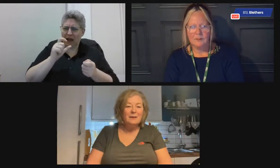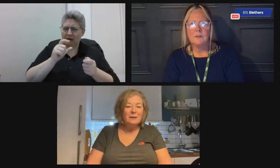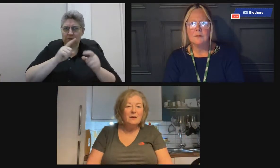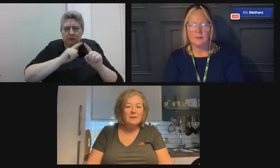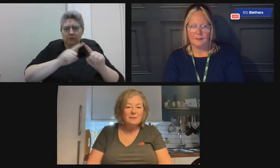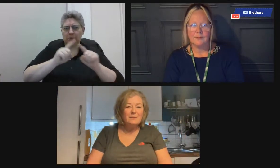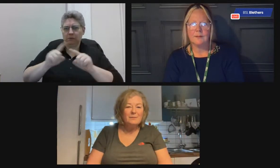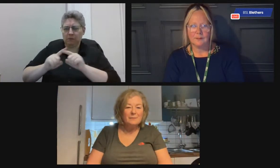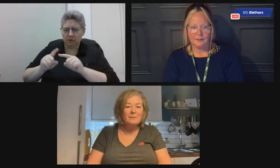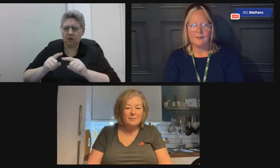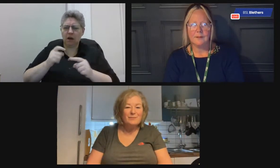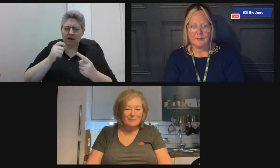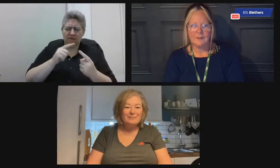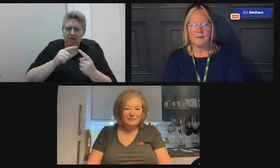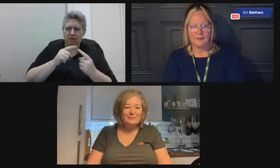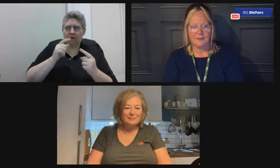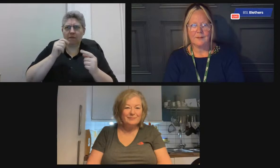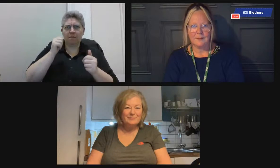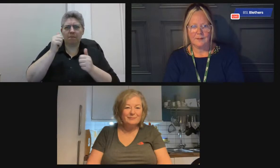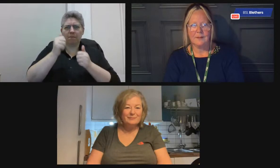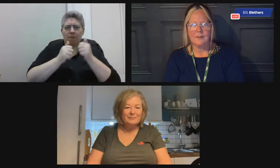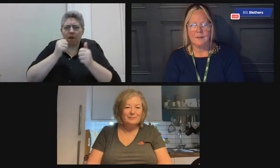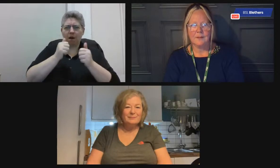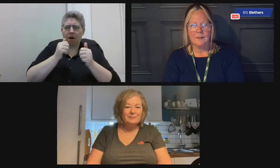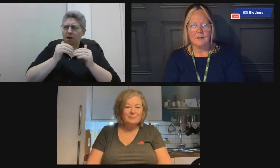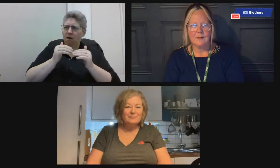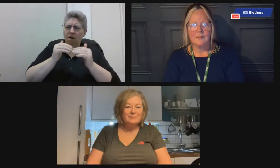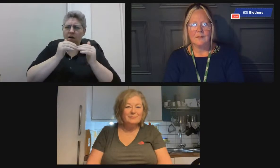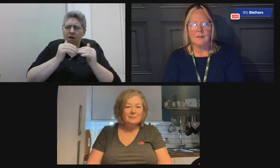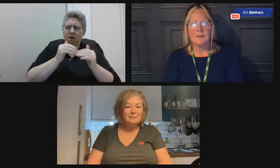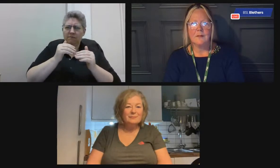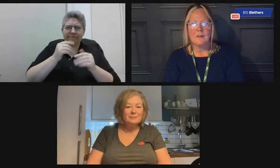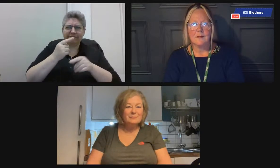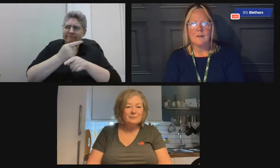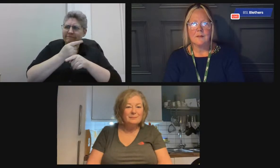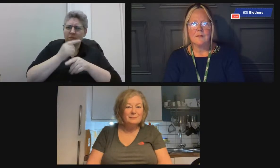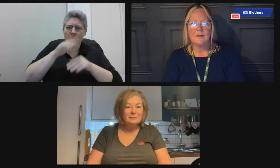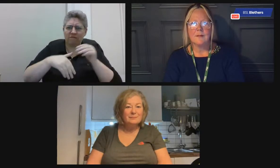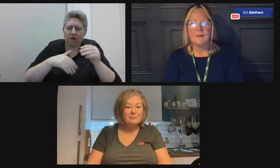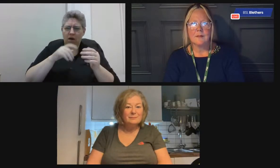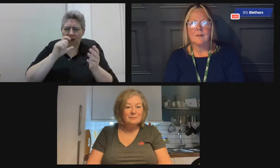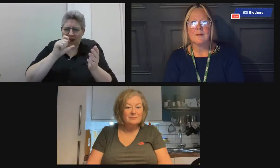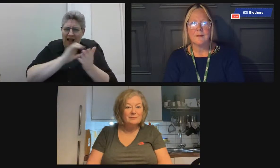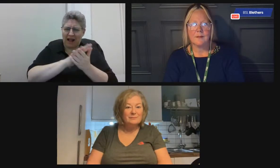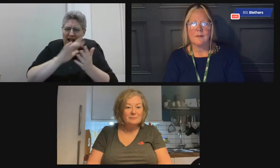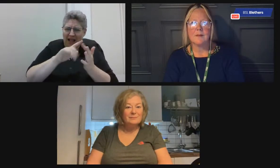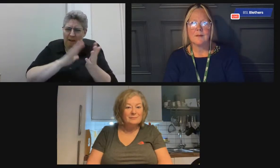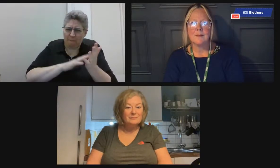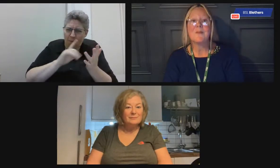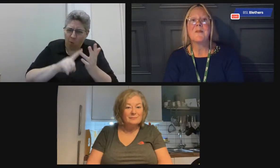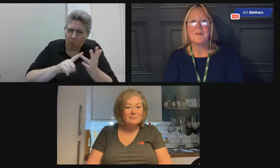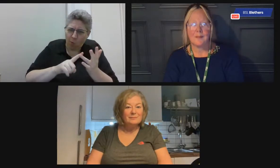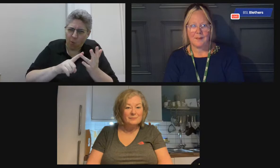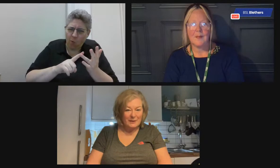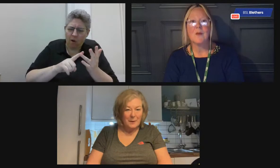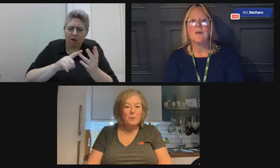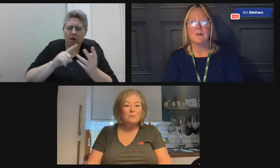I ask this both to Nikki and Colleen? We have different kind of